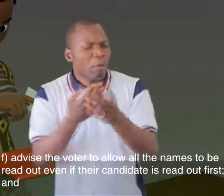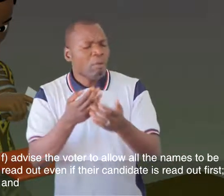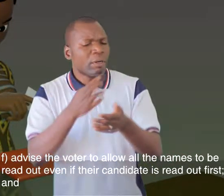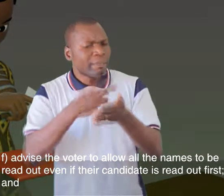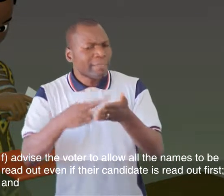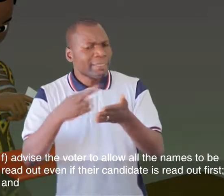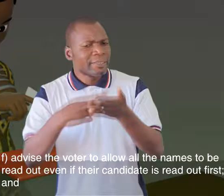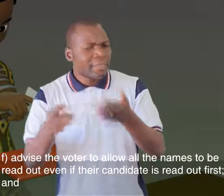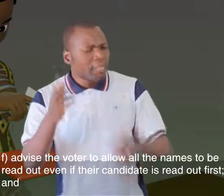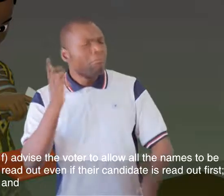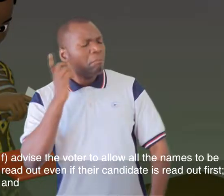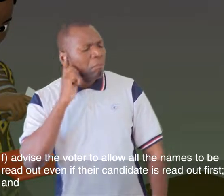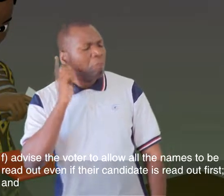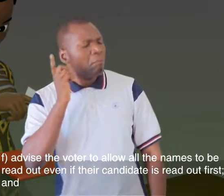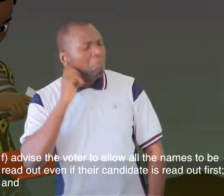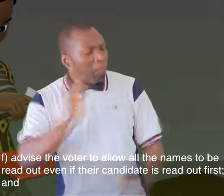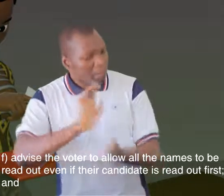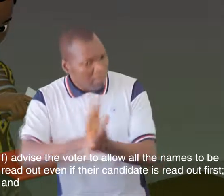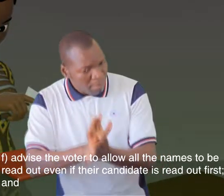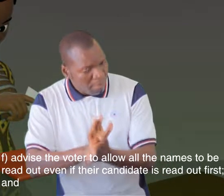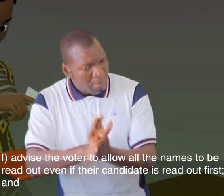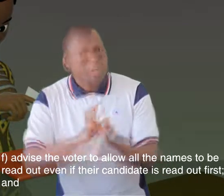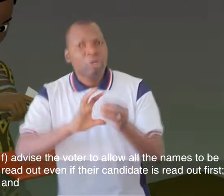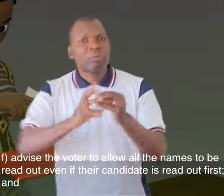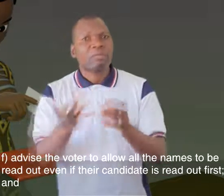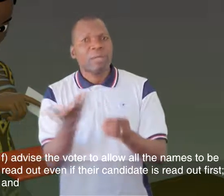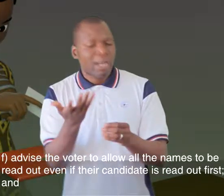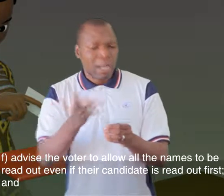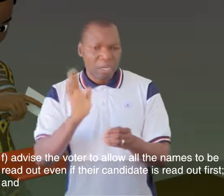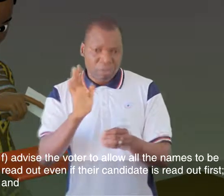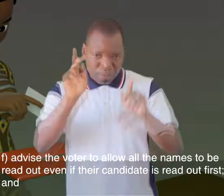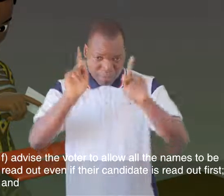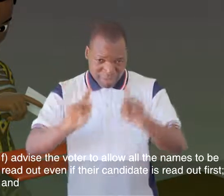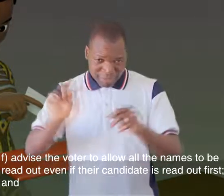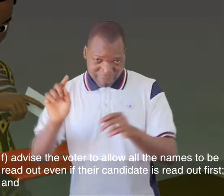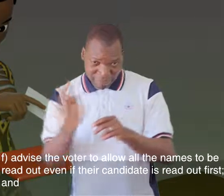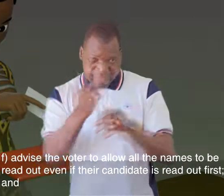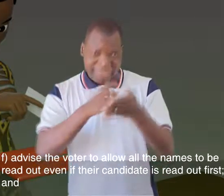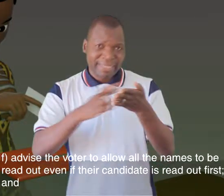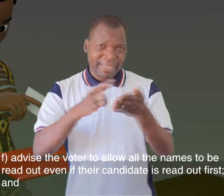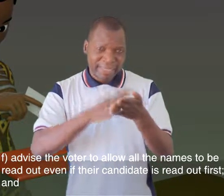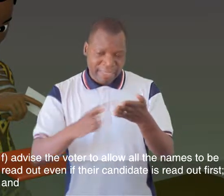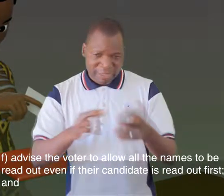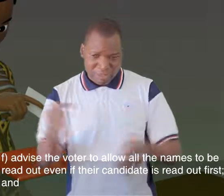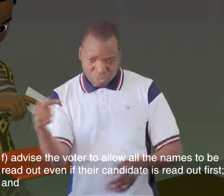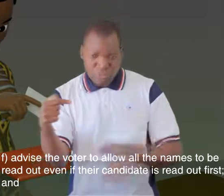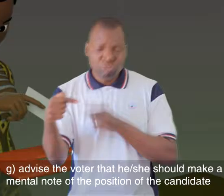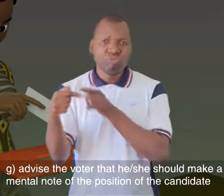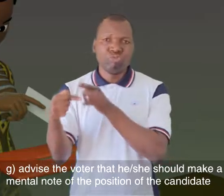allow all the names to be read out even if their candidate is read out first. And